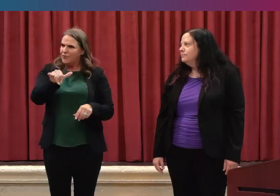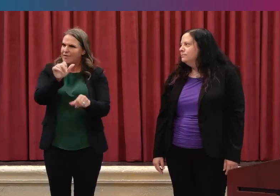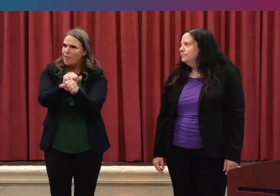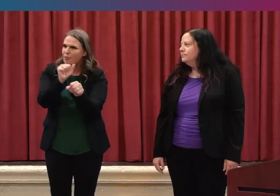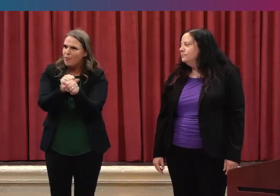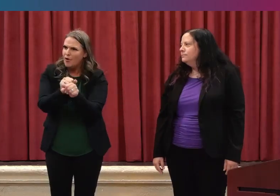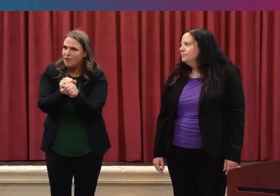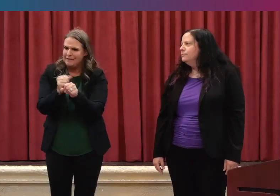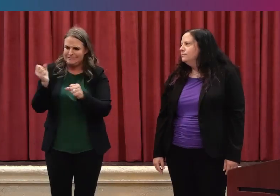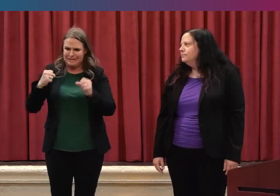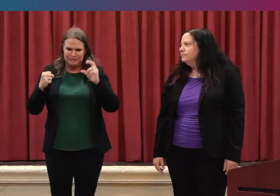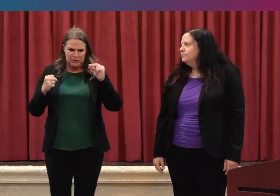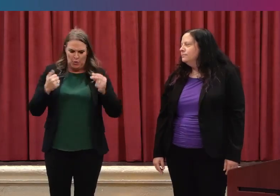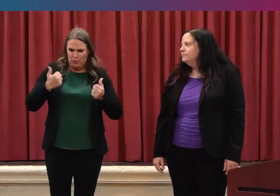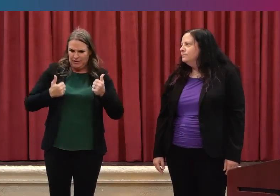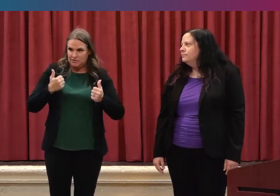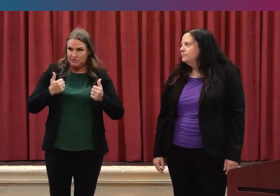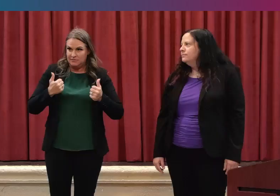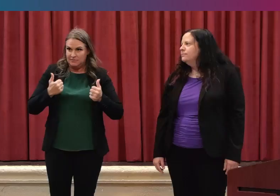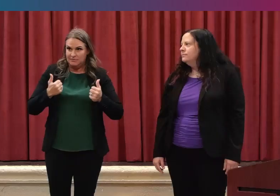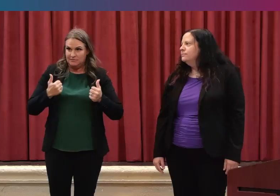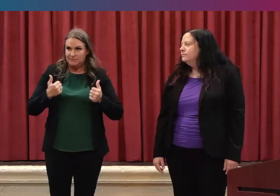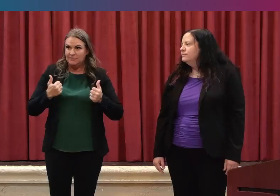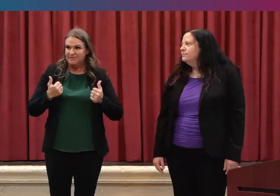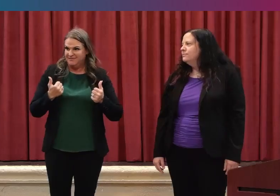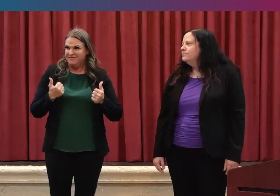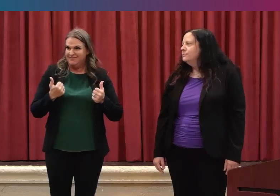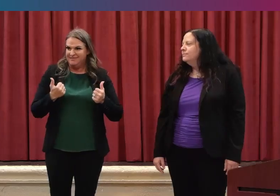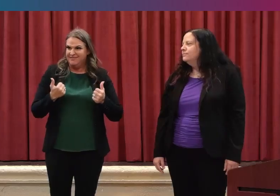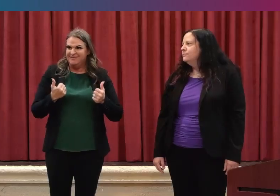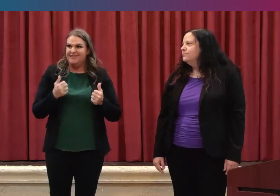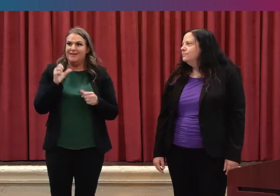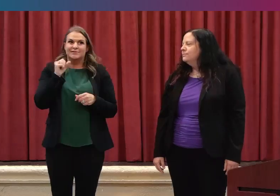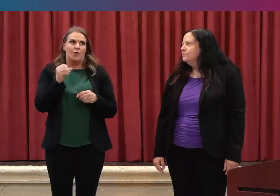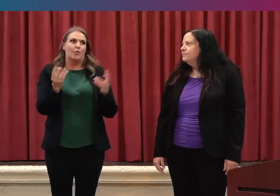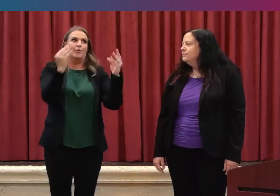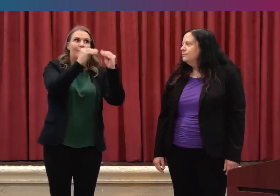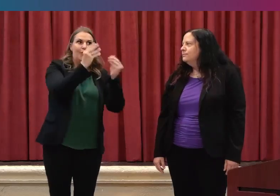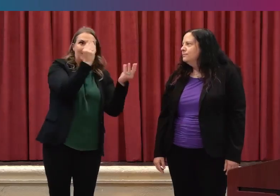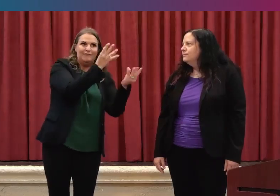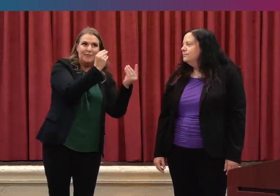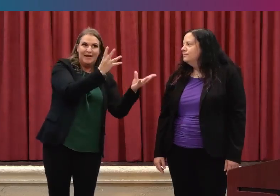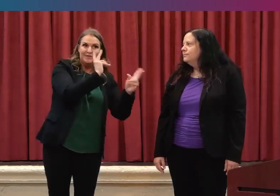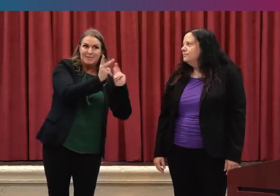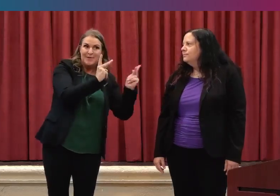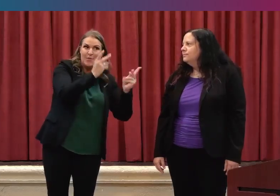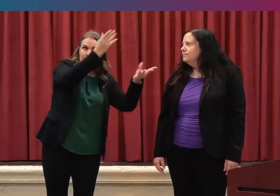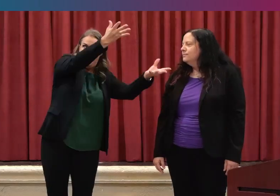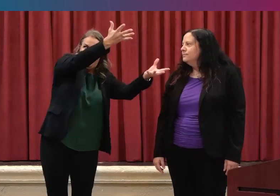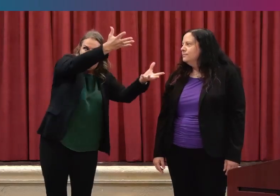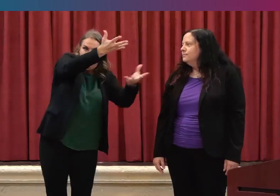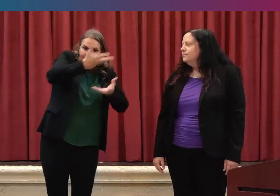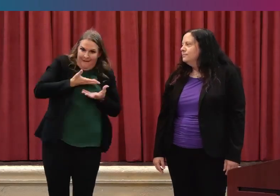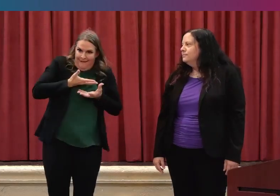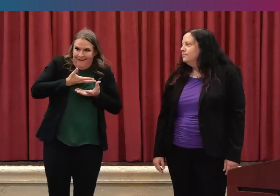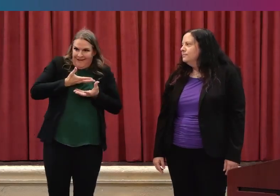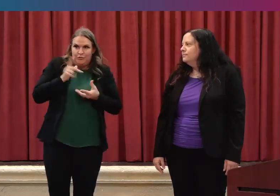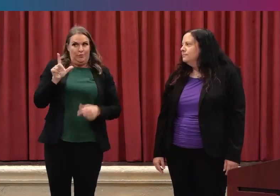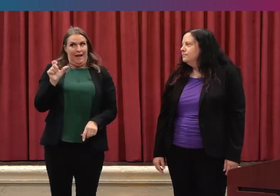have the toolbox to have a successful interpretation in a mental health setting? So the more information that we